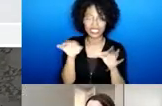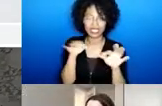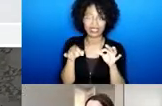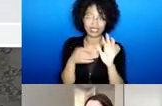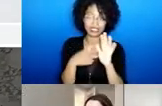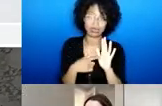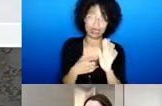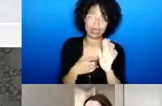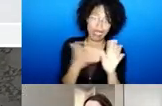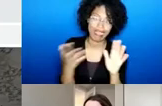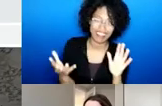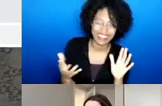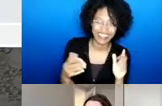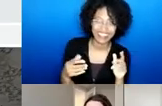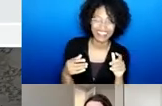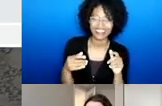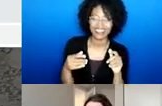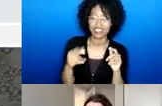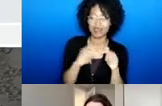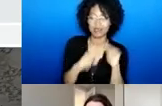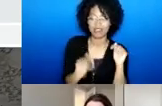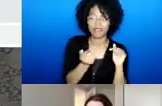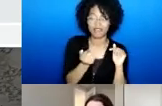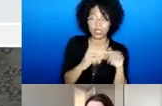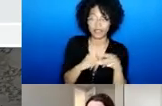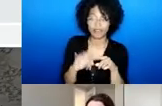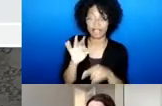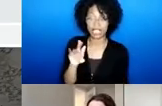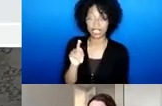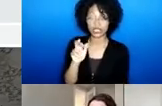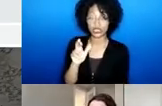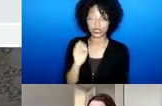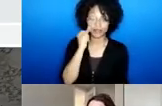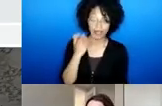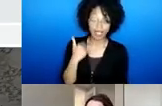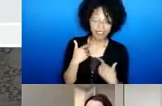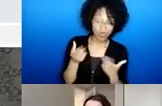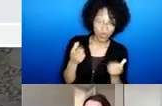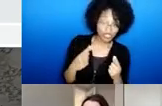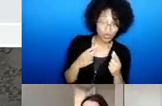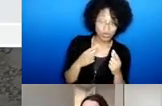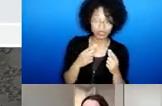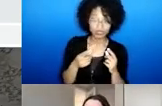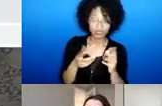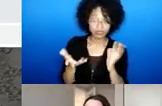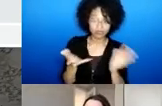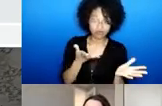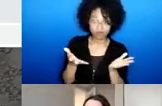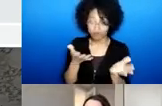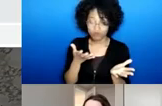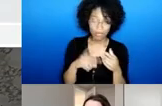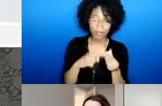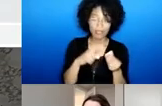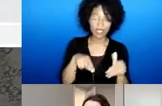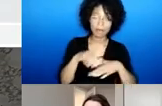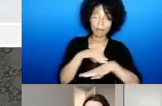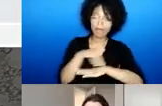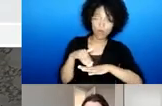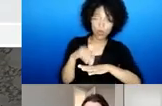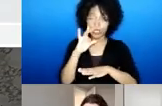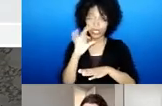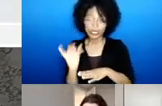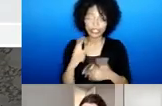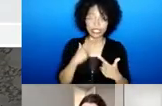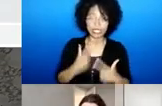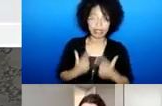a lot of you a few different features. So whether you have a question related to the platform or what it looks like in a